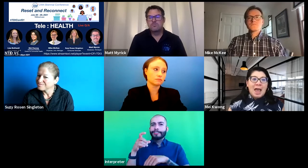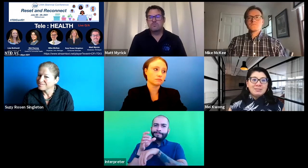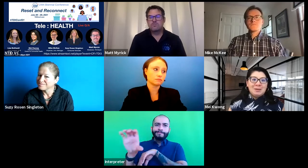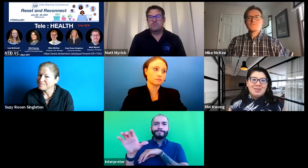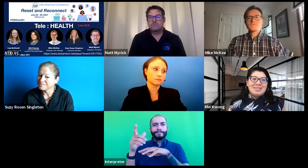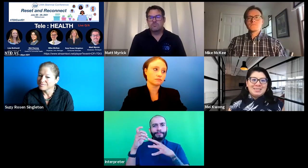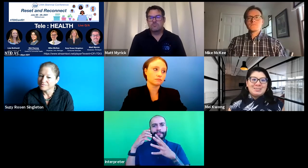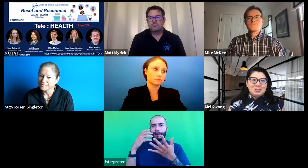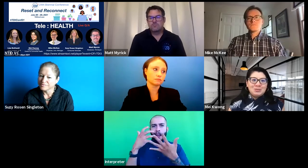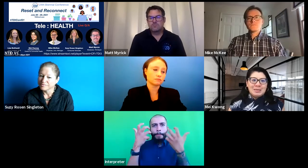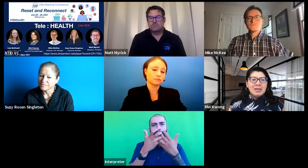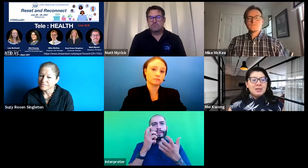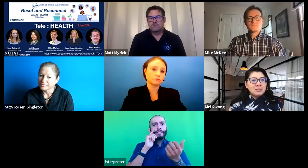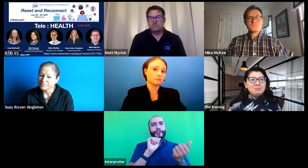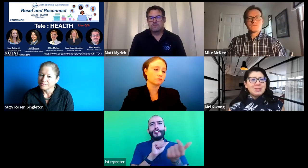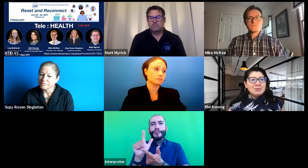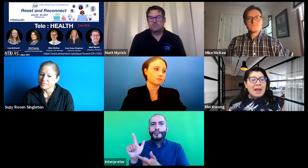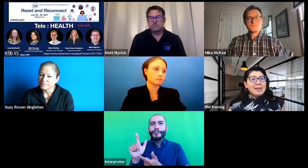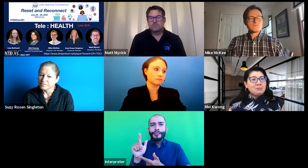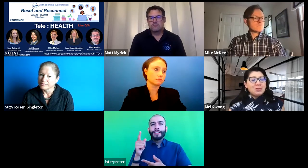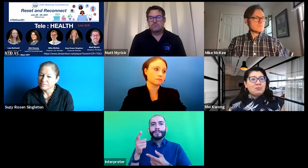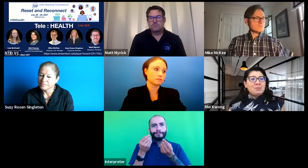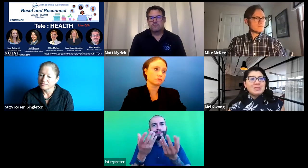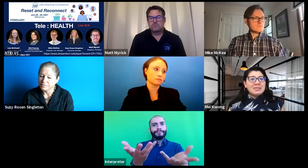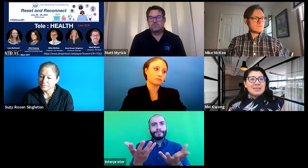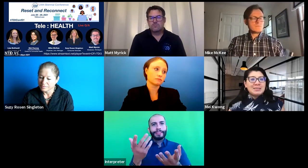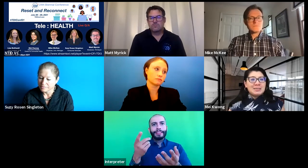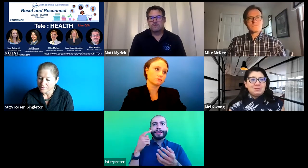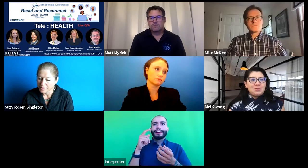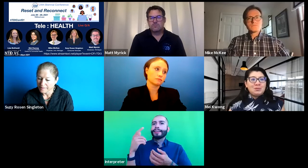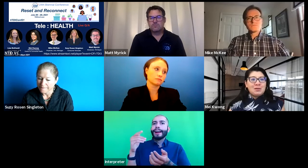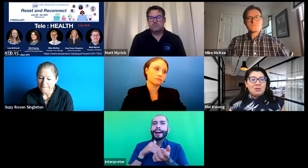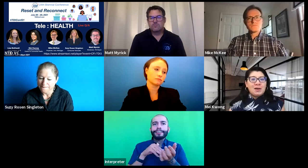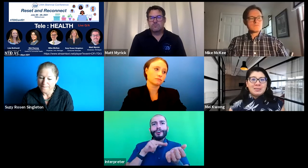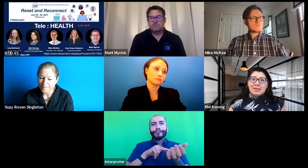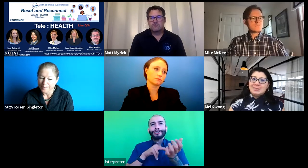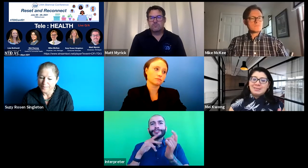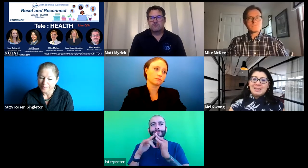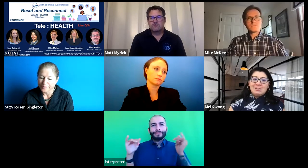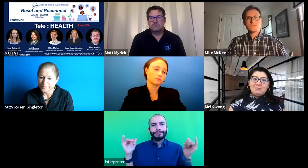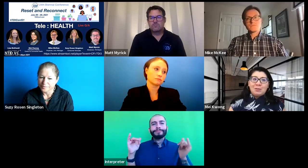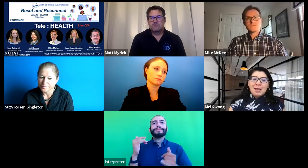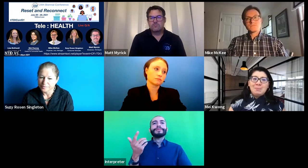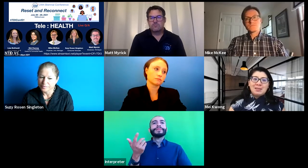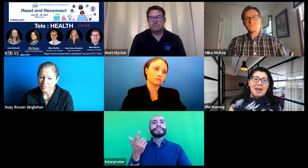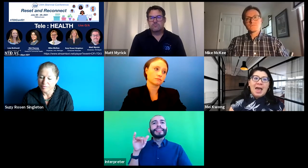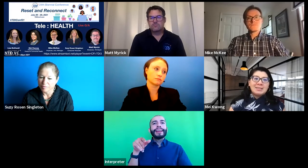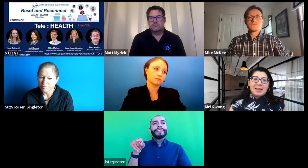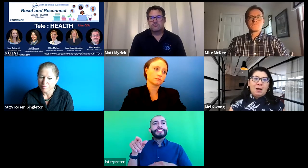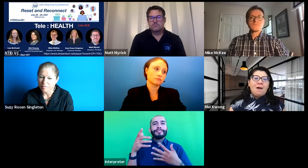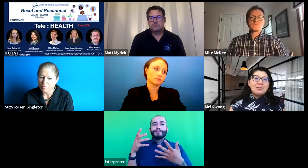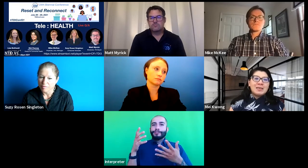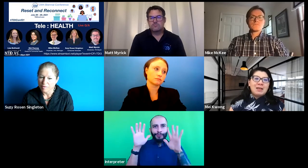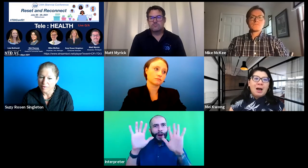to have something, they need to use it. So it makes, I think, really great business sense if you're the only one that says, only company that has